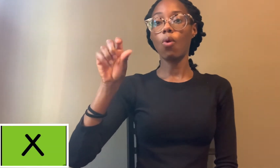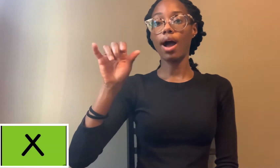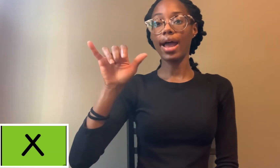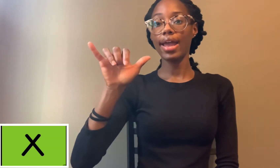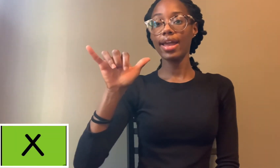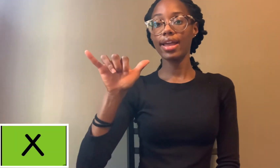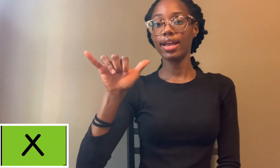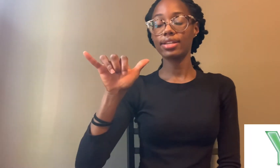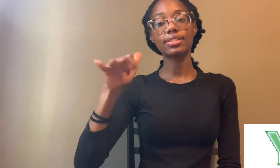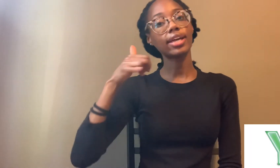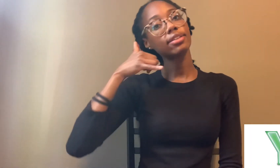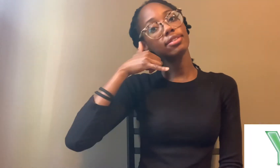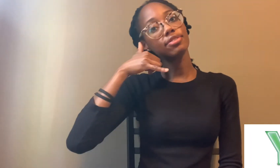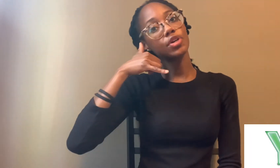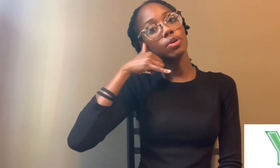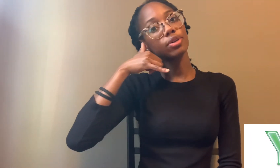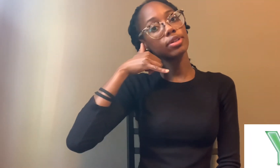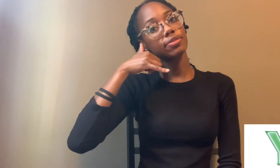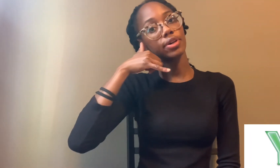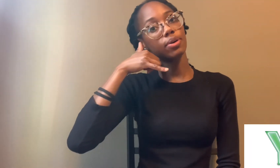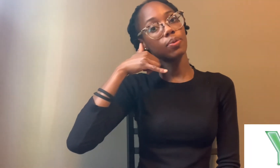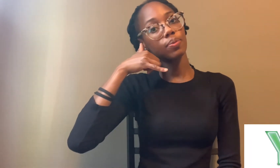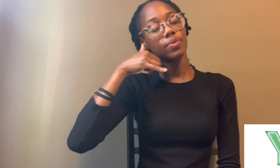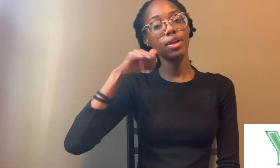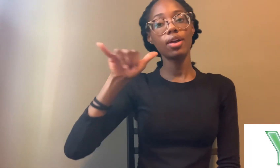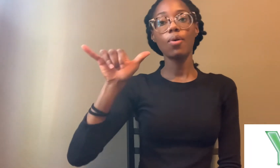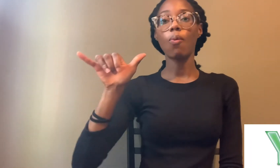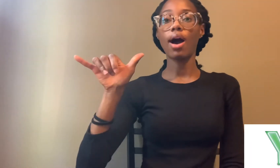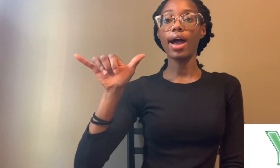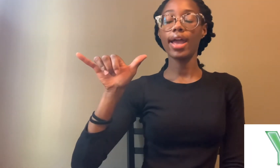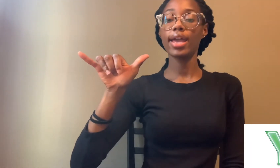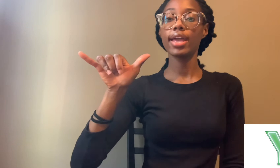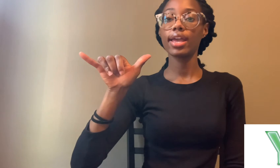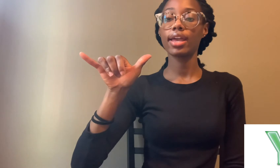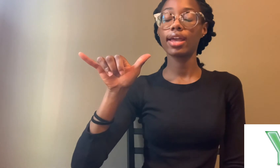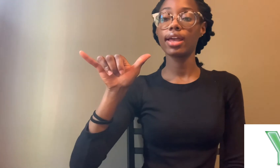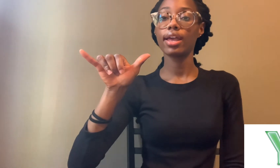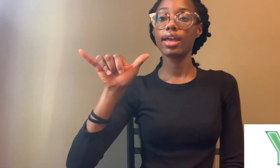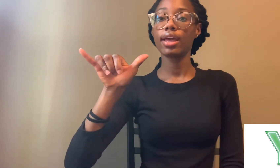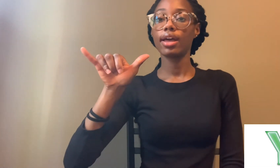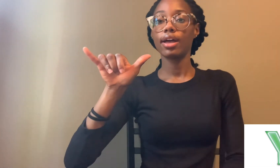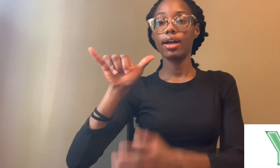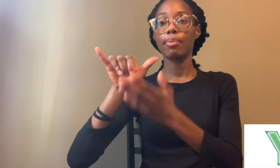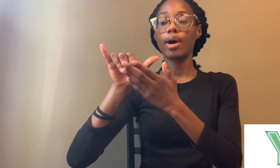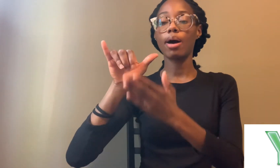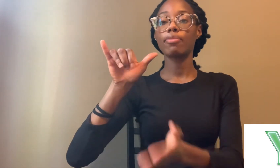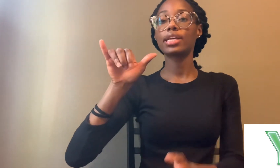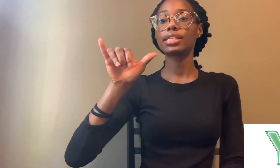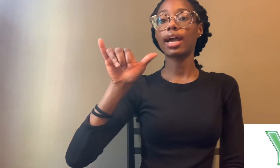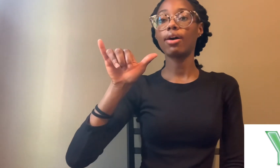Y is like the phone. You're on the phone. Y. Palm facing out.